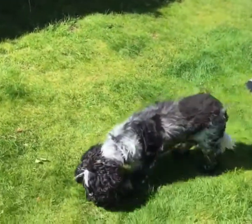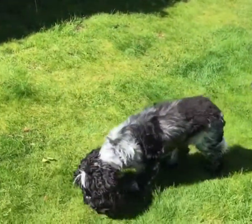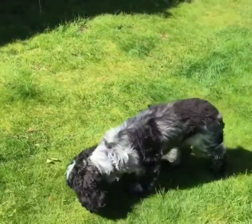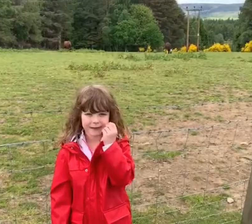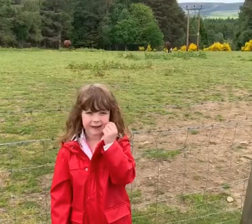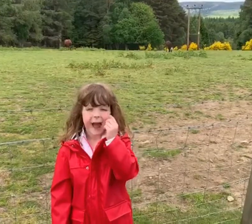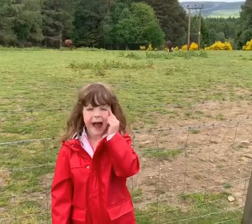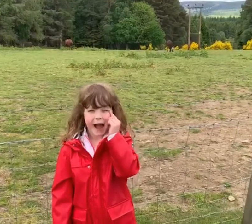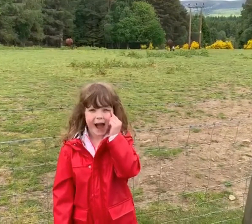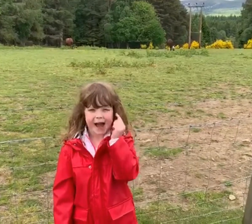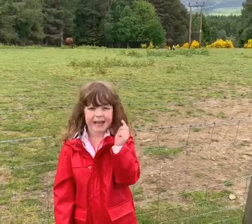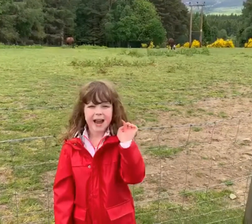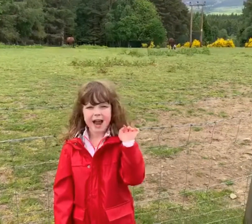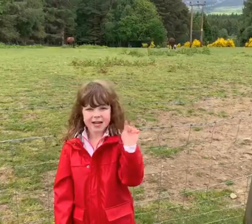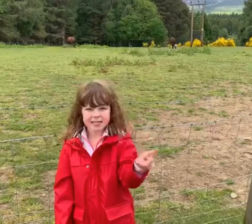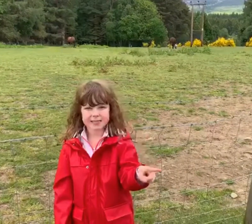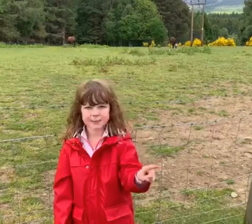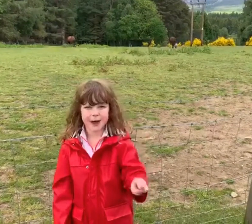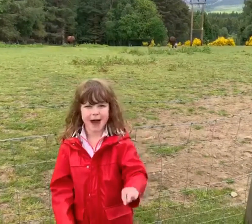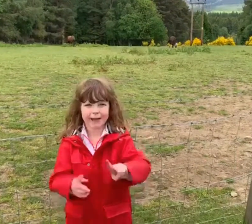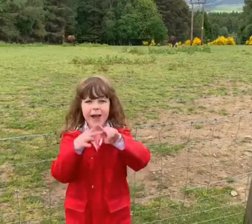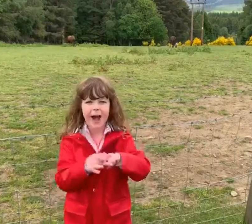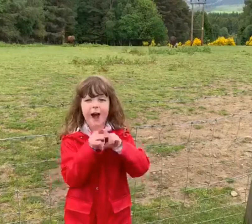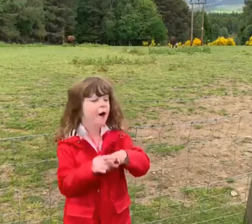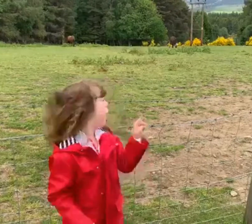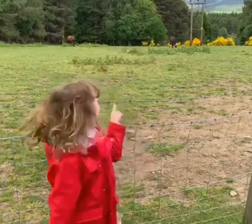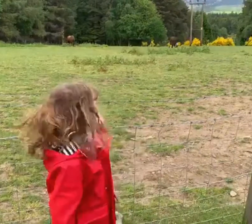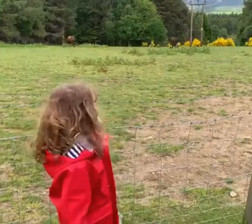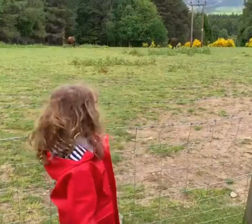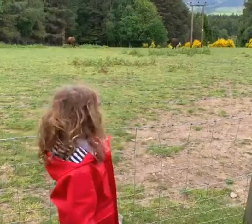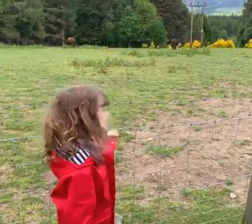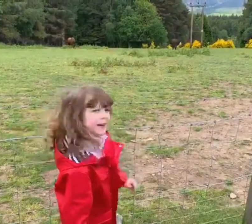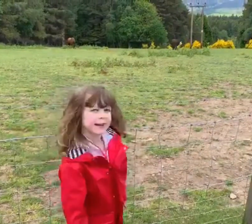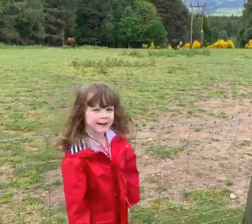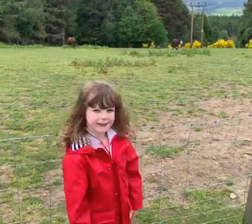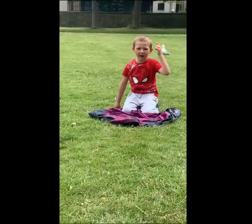I spy a horse.